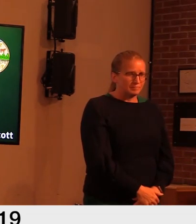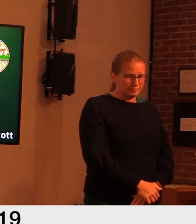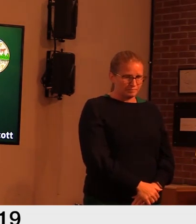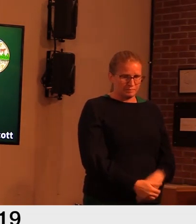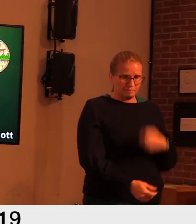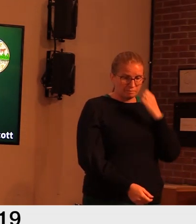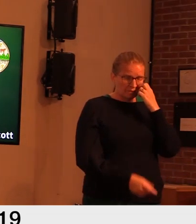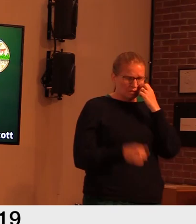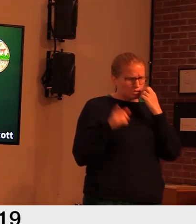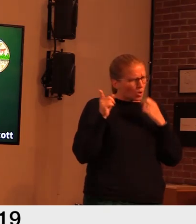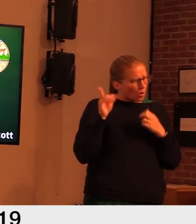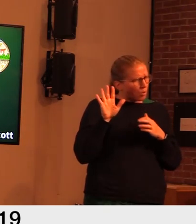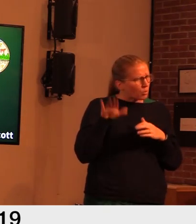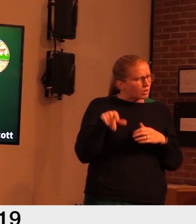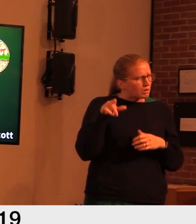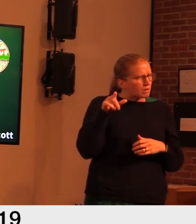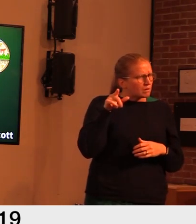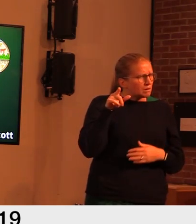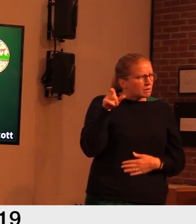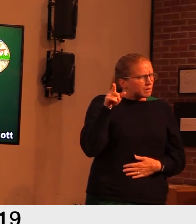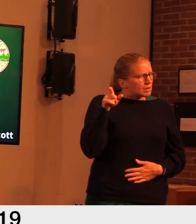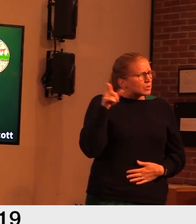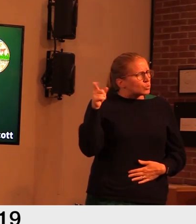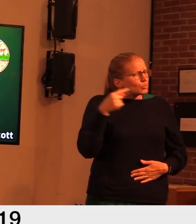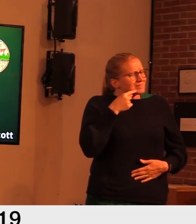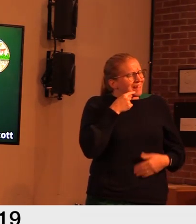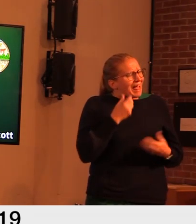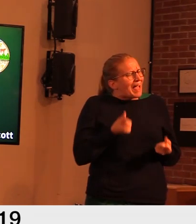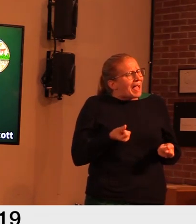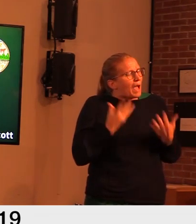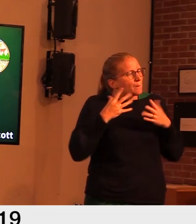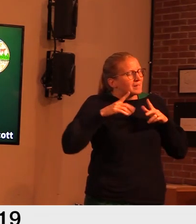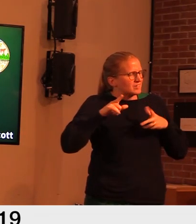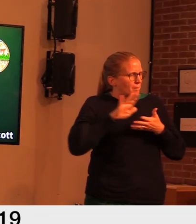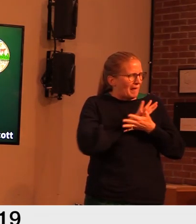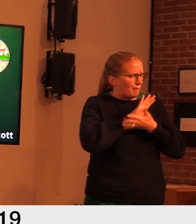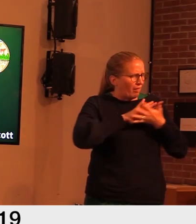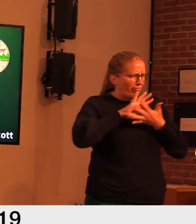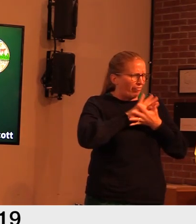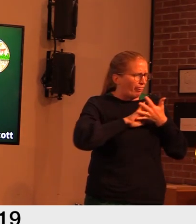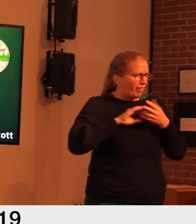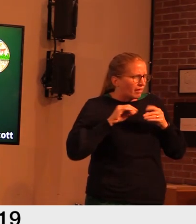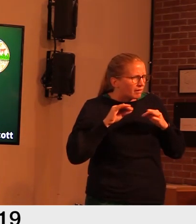doing so much testing is just much more reassuring in that regard.